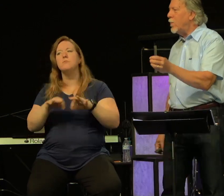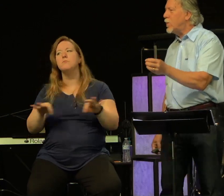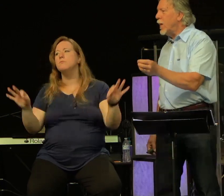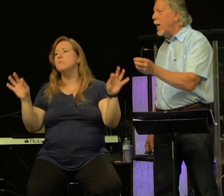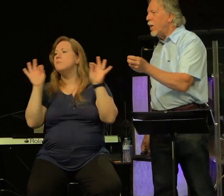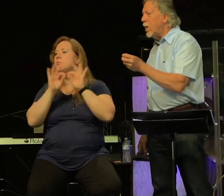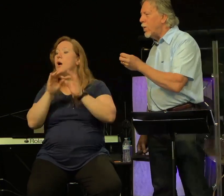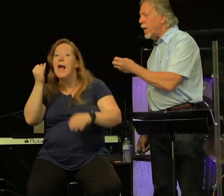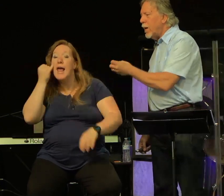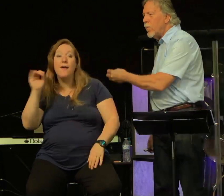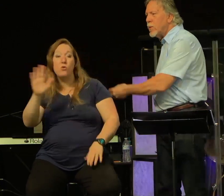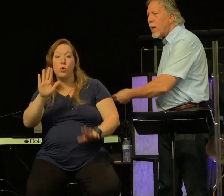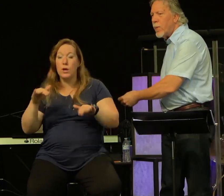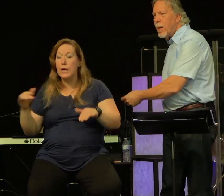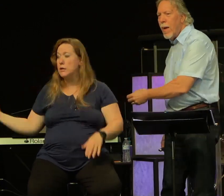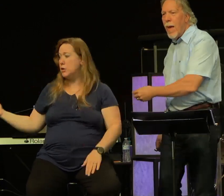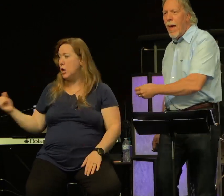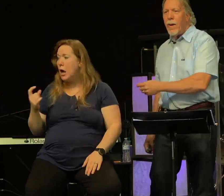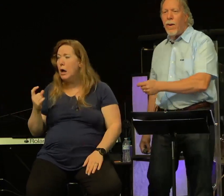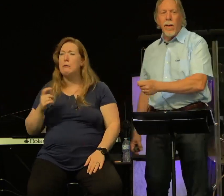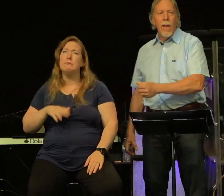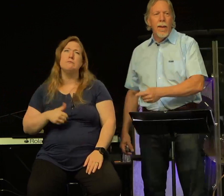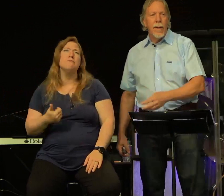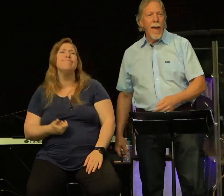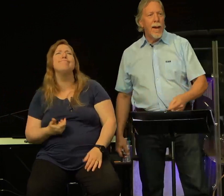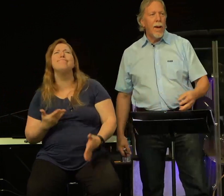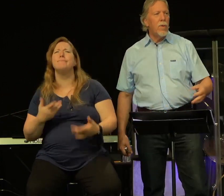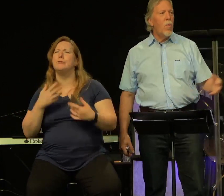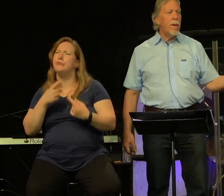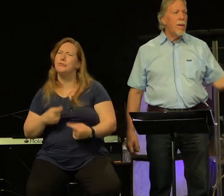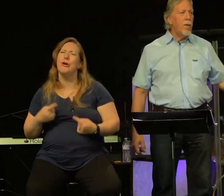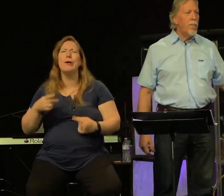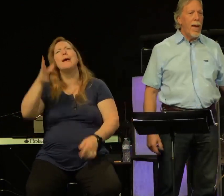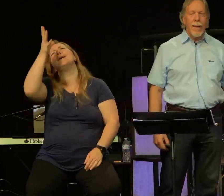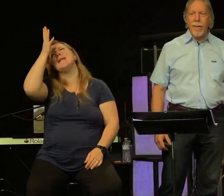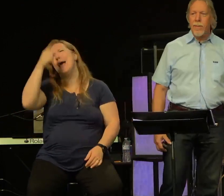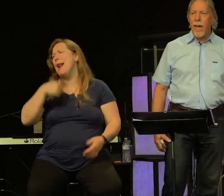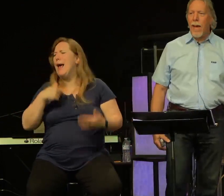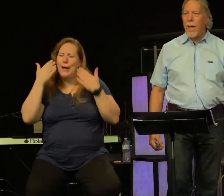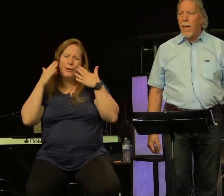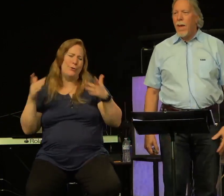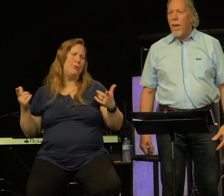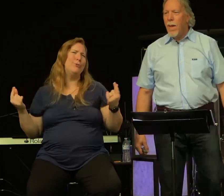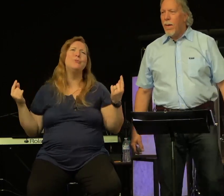they're upset or they're dealing with something and they're, Dad, I don't know what to do about this.